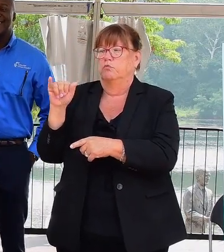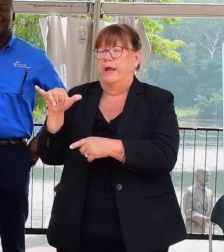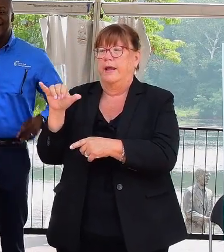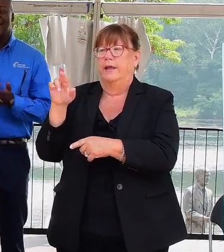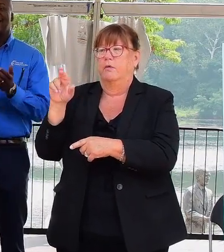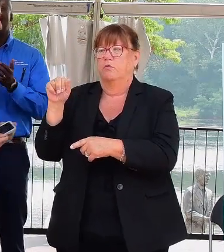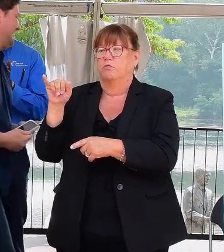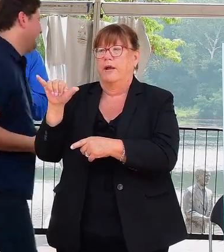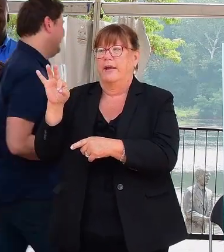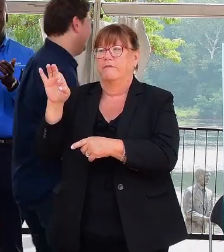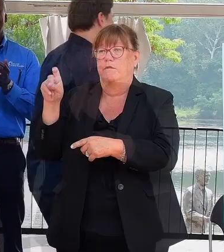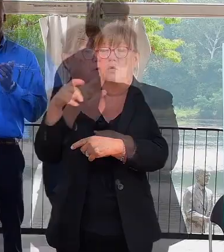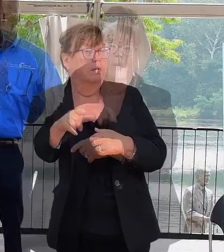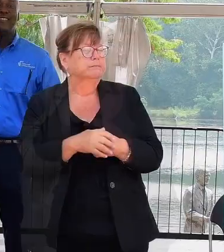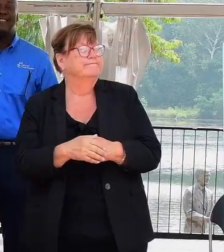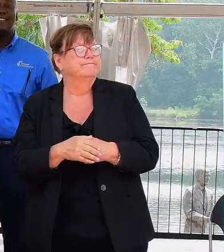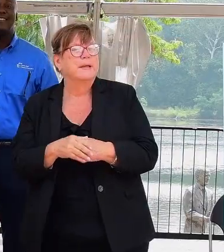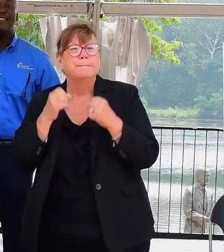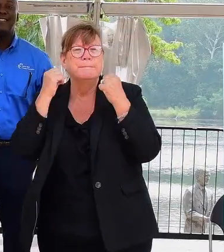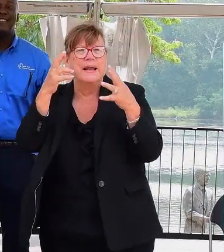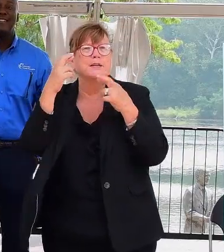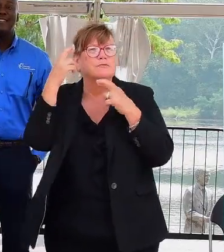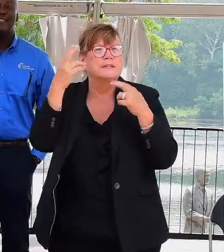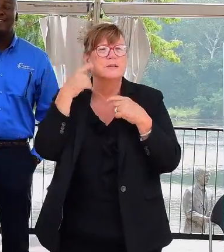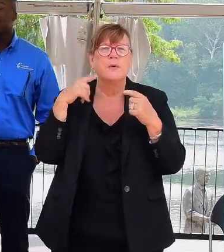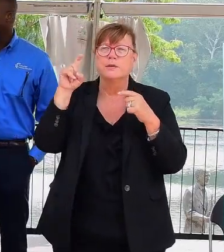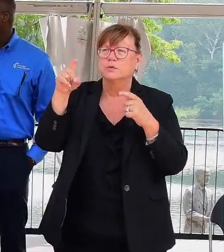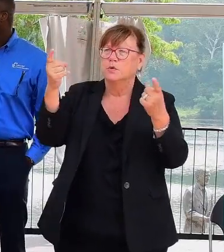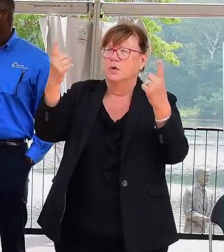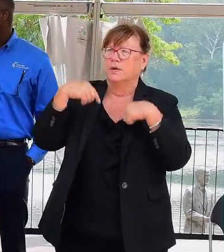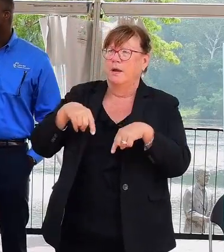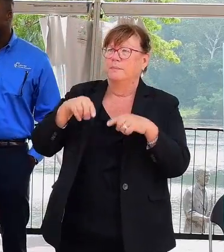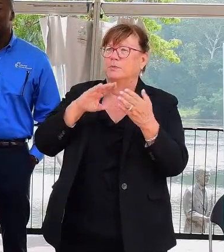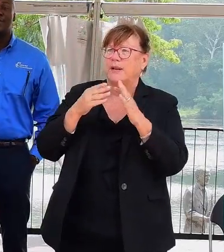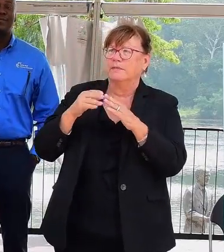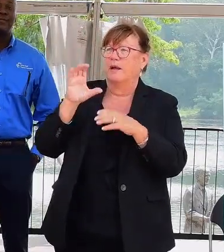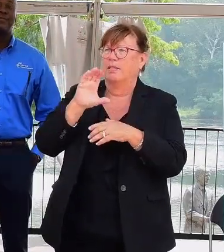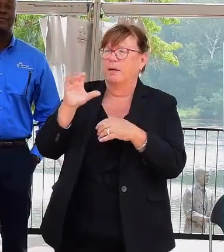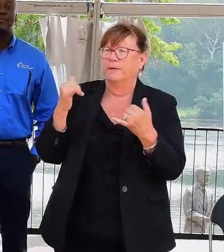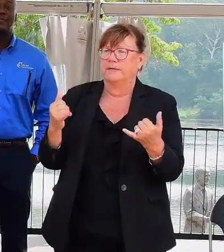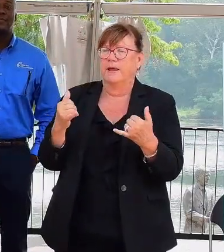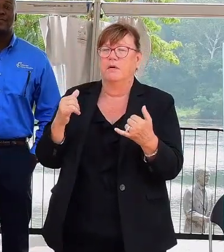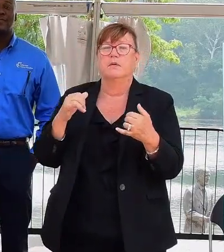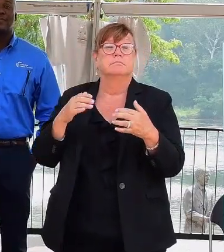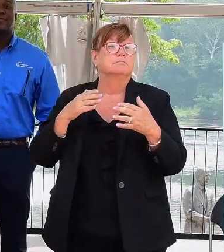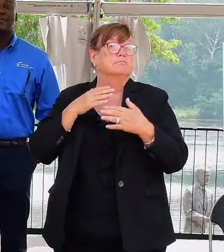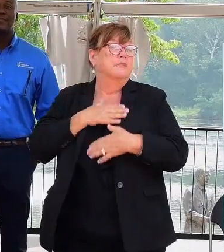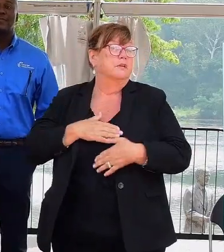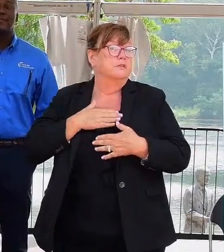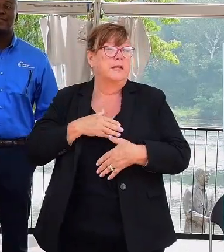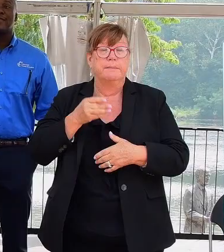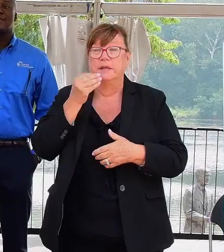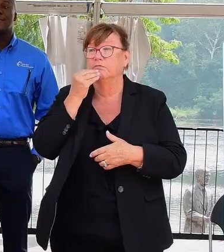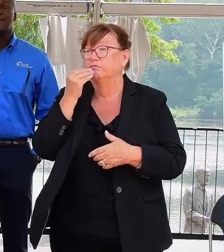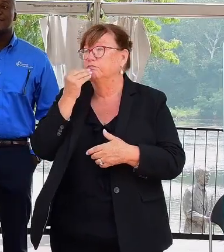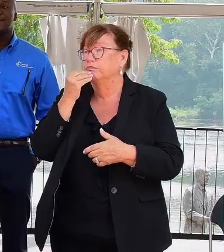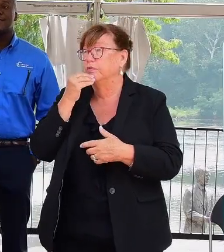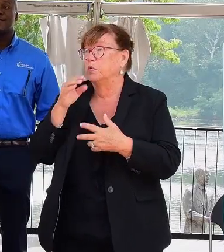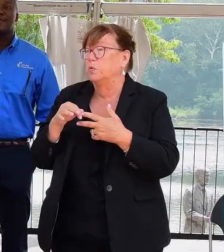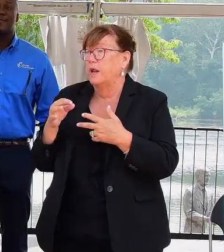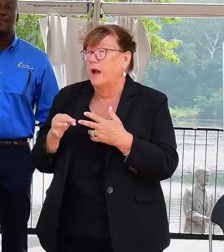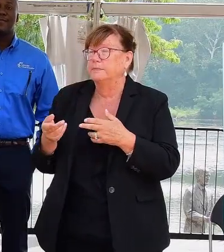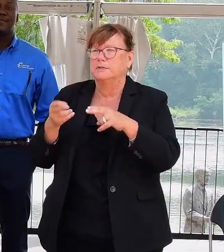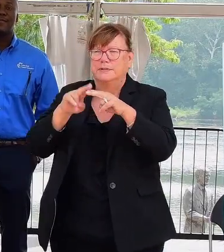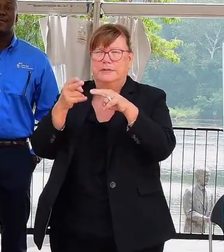guys. There are many reasons to come to downtown Columbia these days. Entertainment and dining options are increasing at a